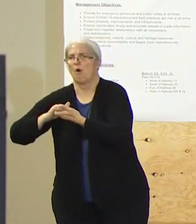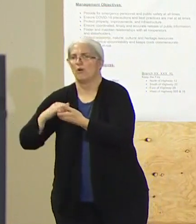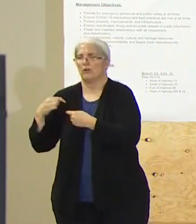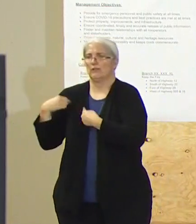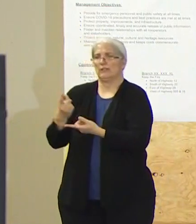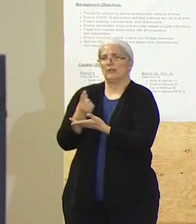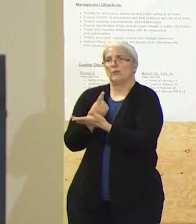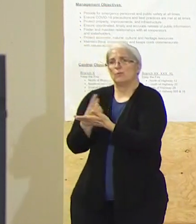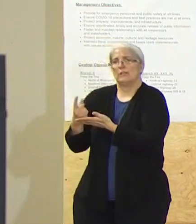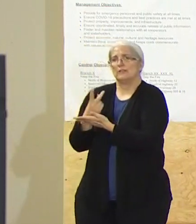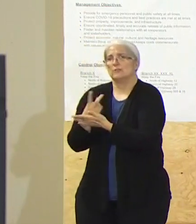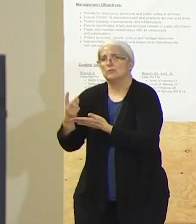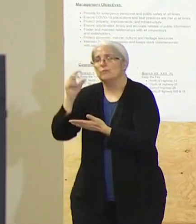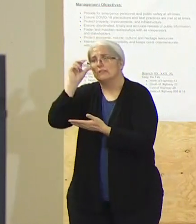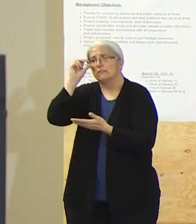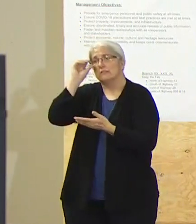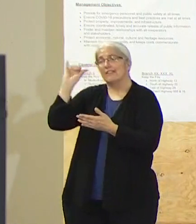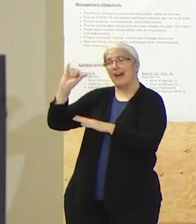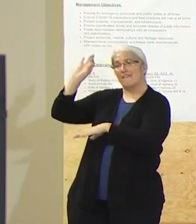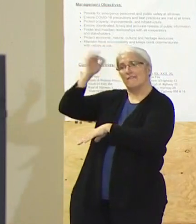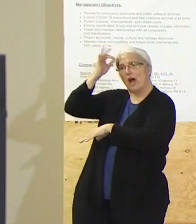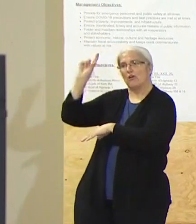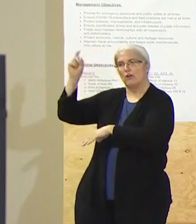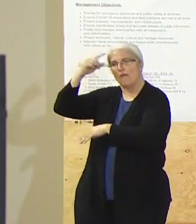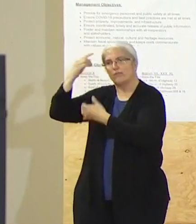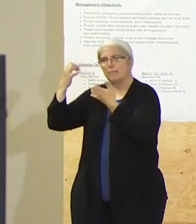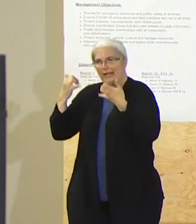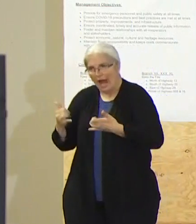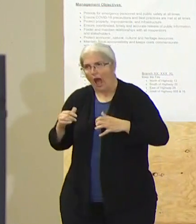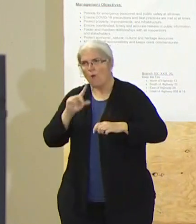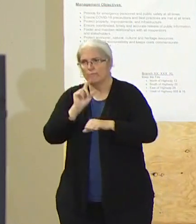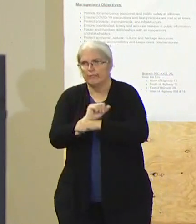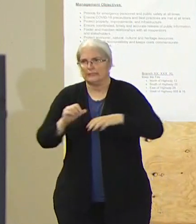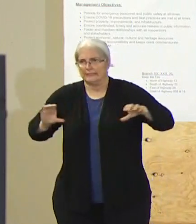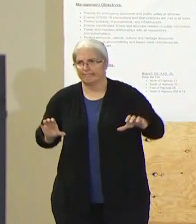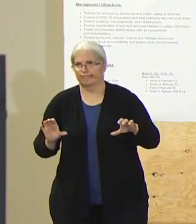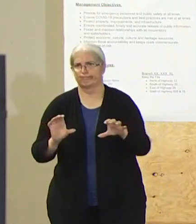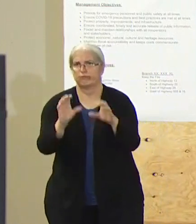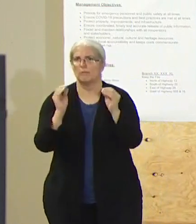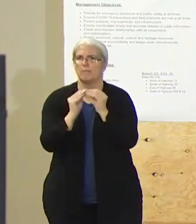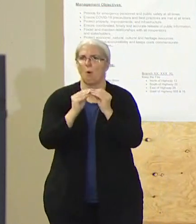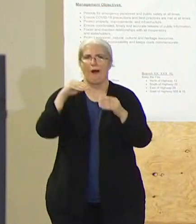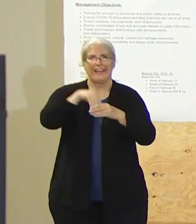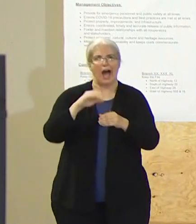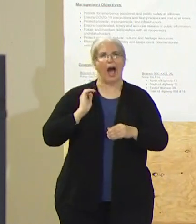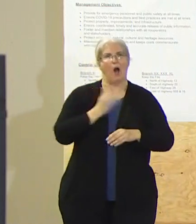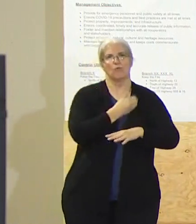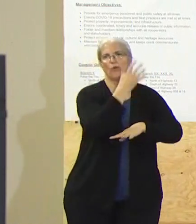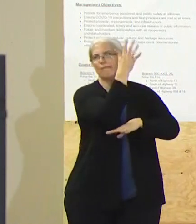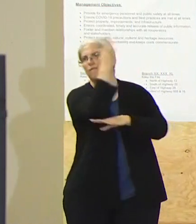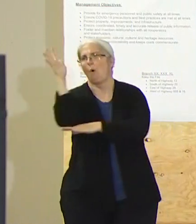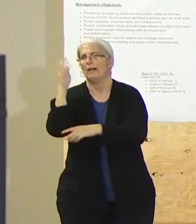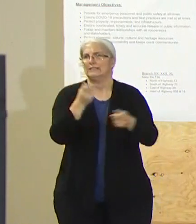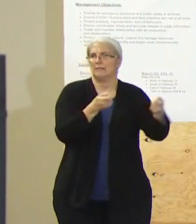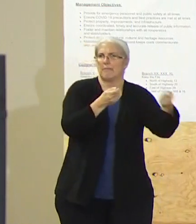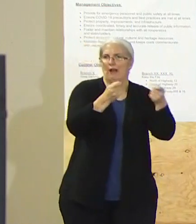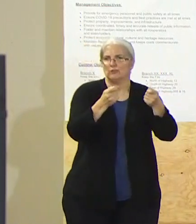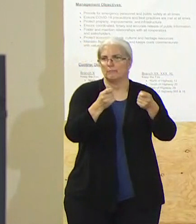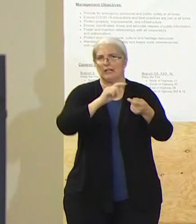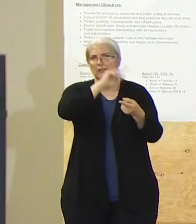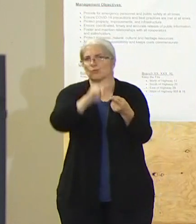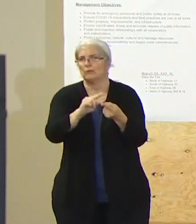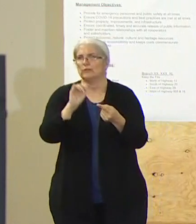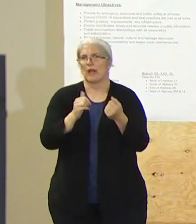government is doing more now on forest management and fire breaks, not just the state doing that on